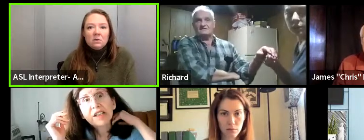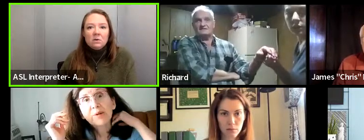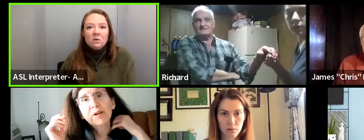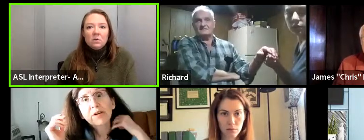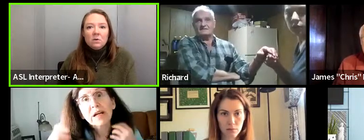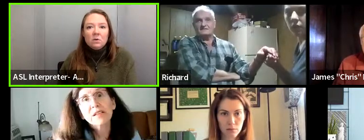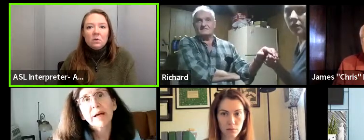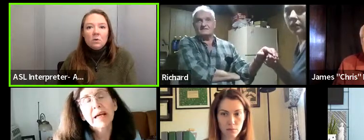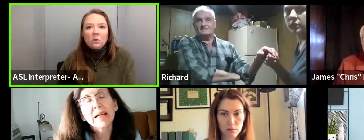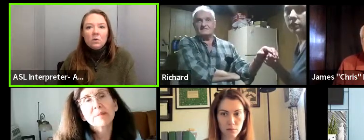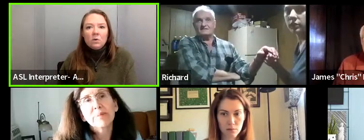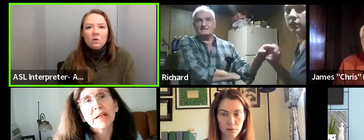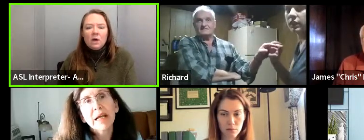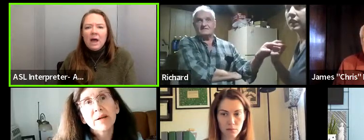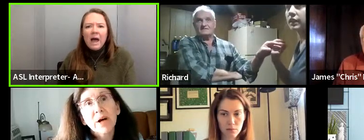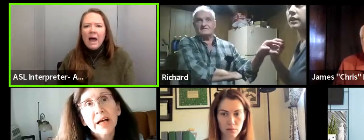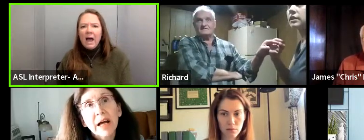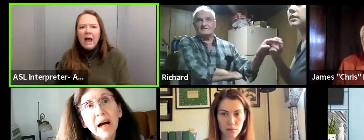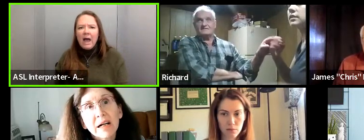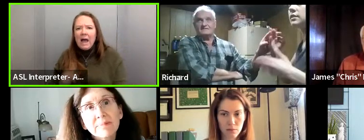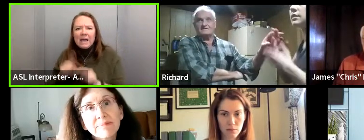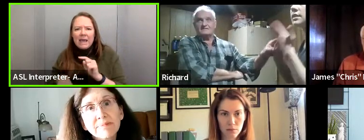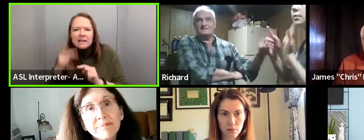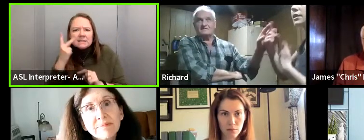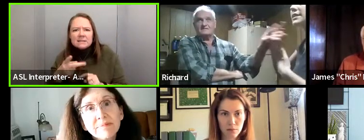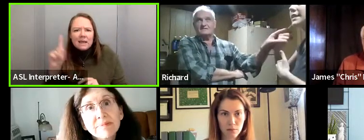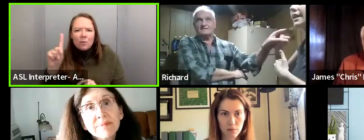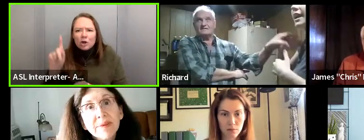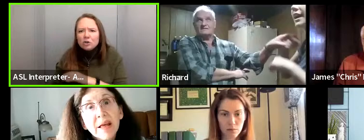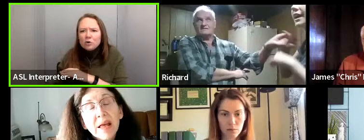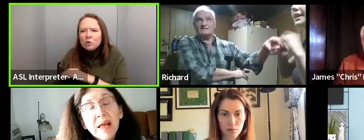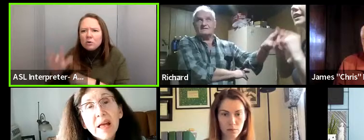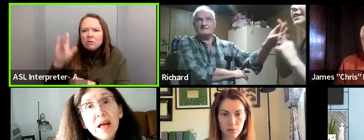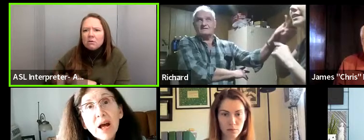I didn't see where to raise my hand, but anyway,